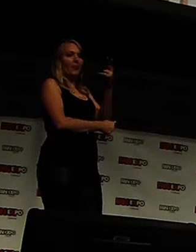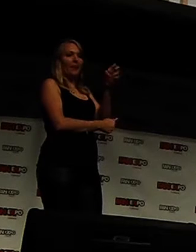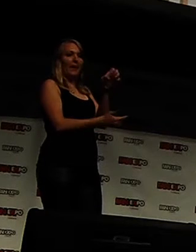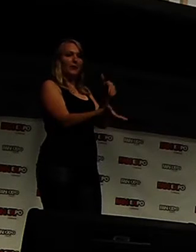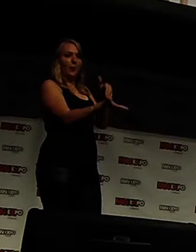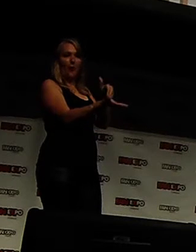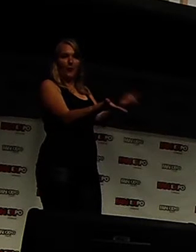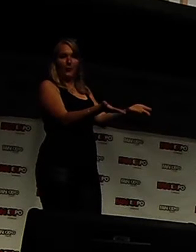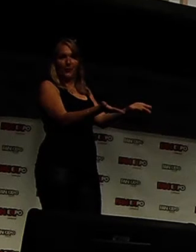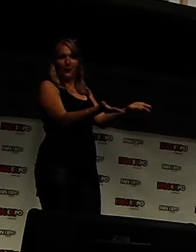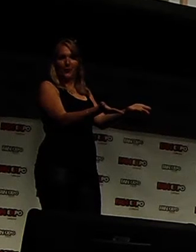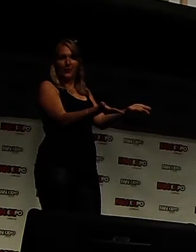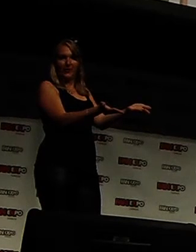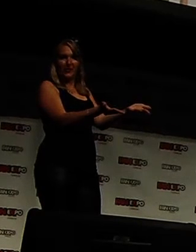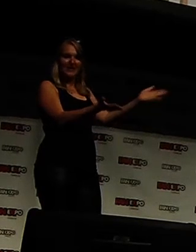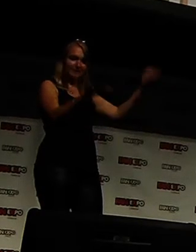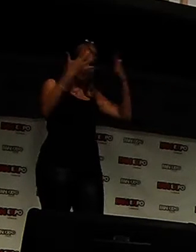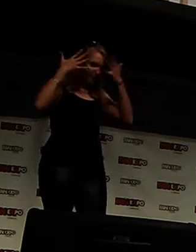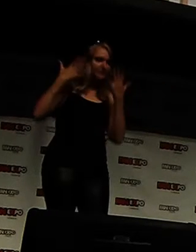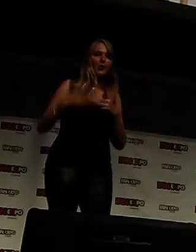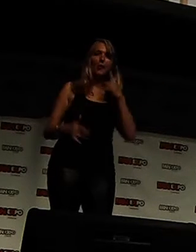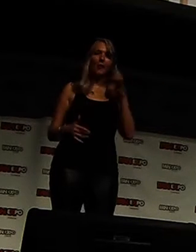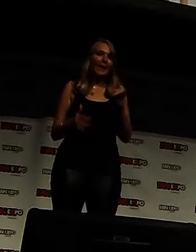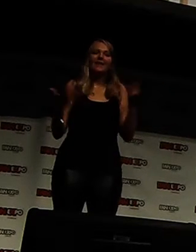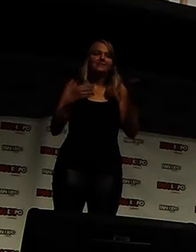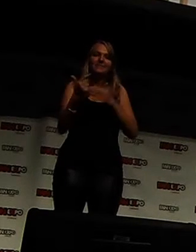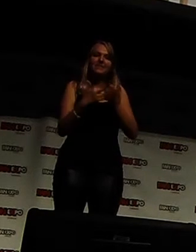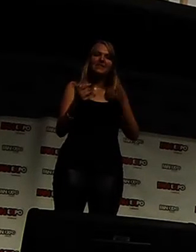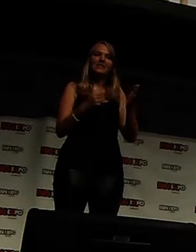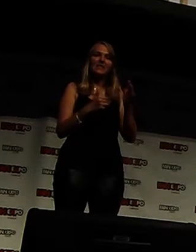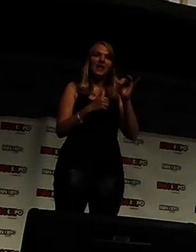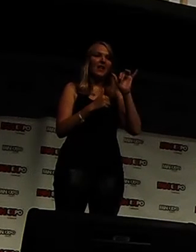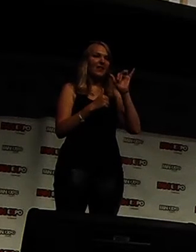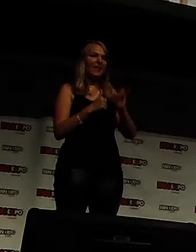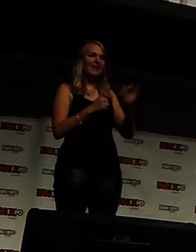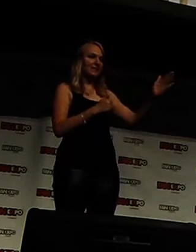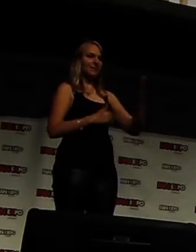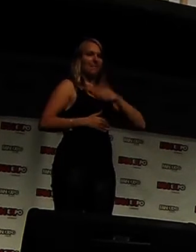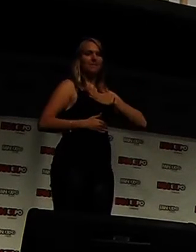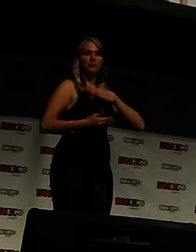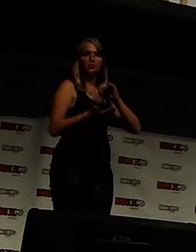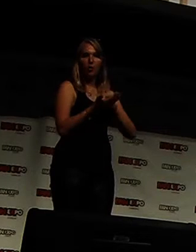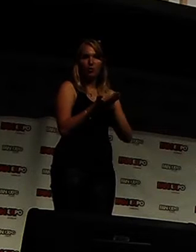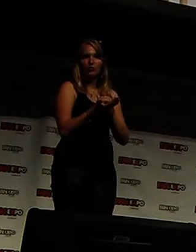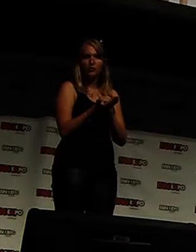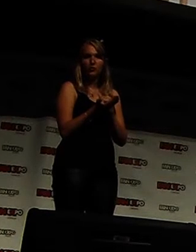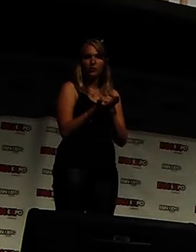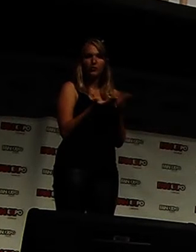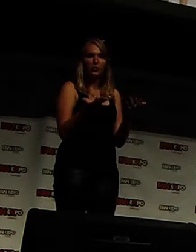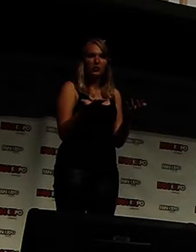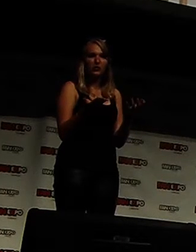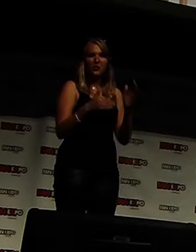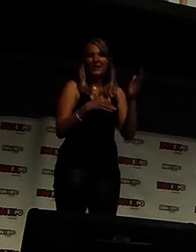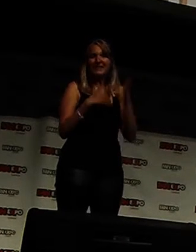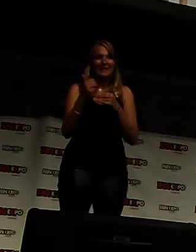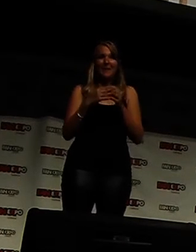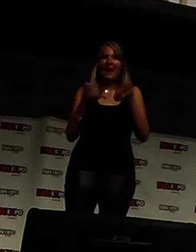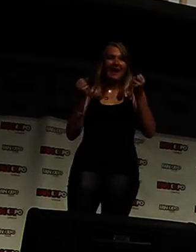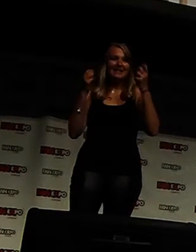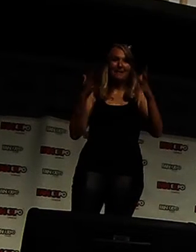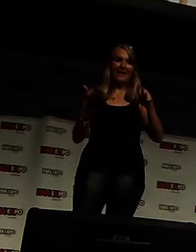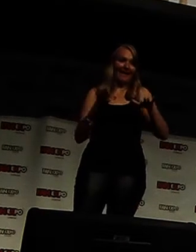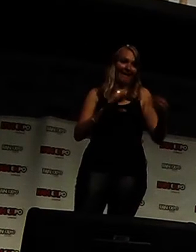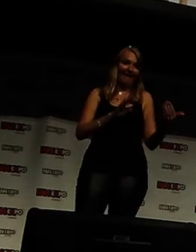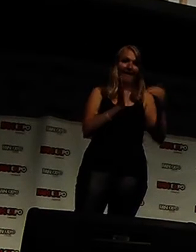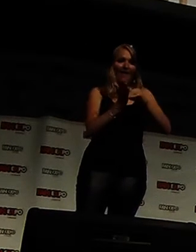In whatever face that he has, he is the Doctor and her Doctor. So I think as many generations as they want to